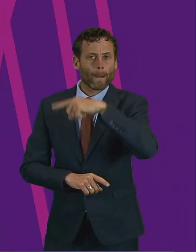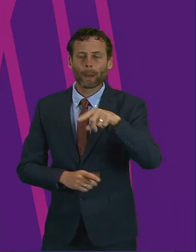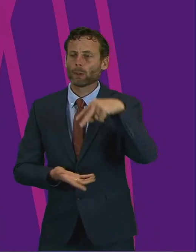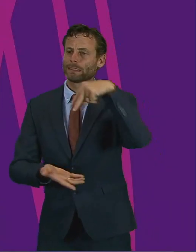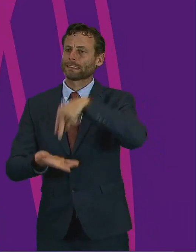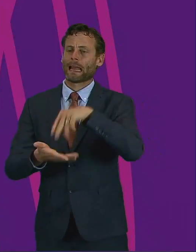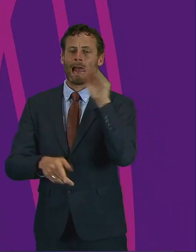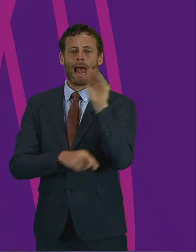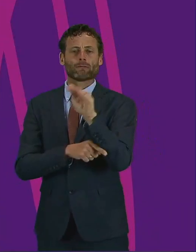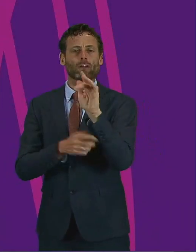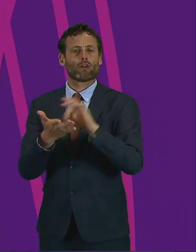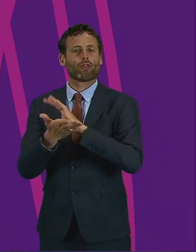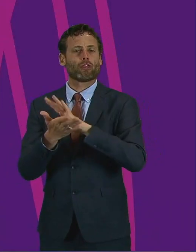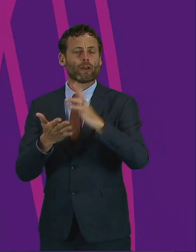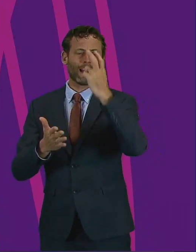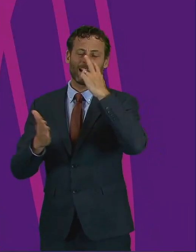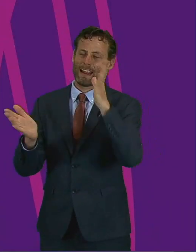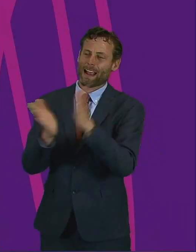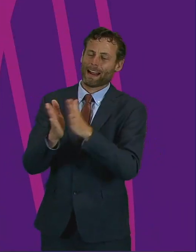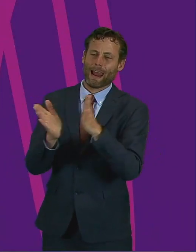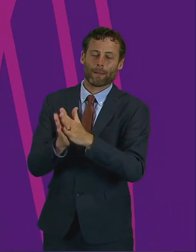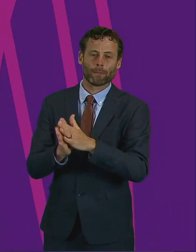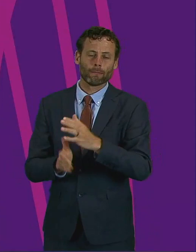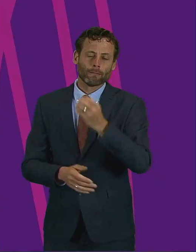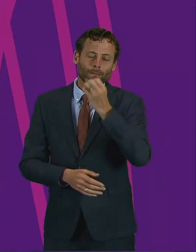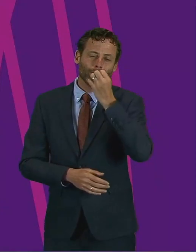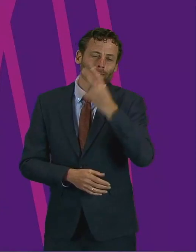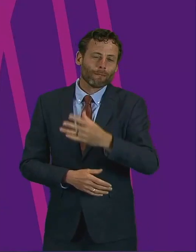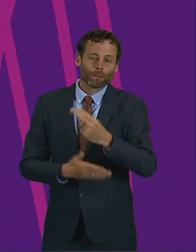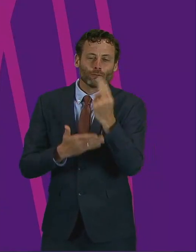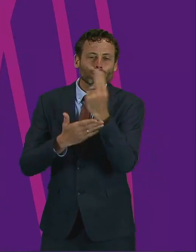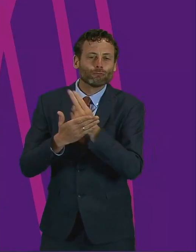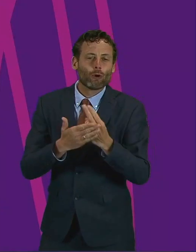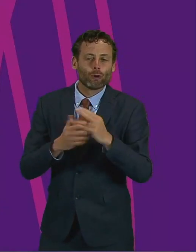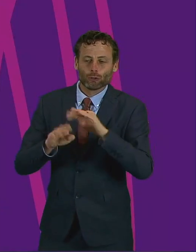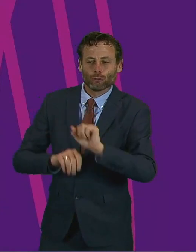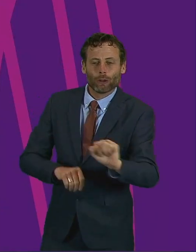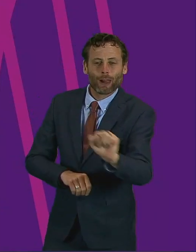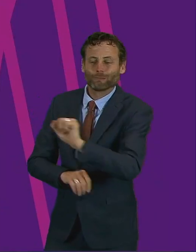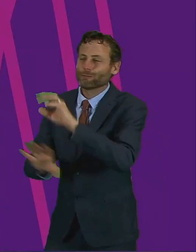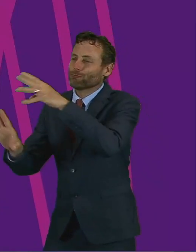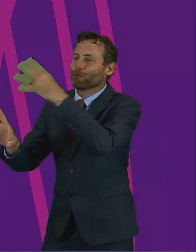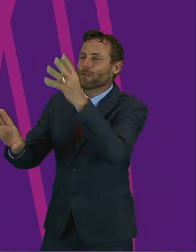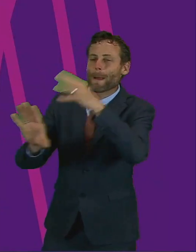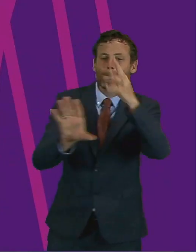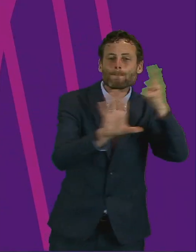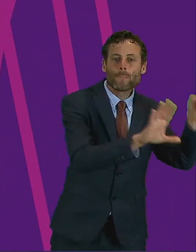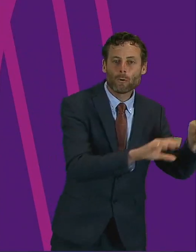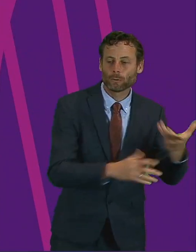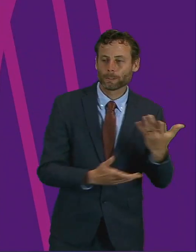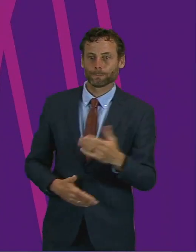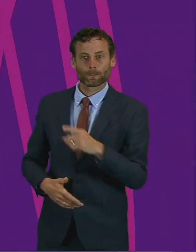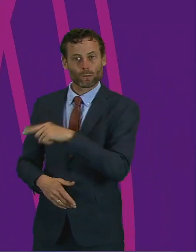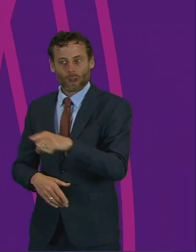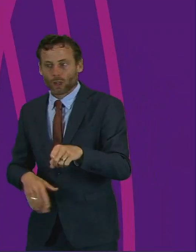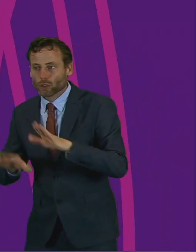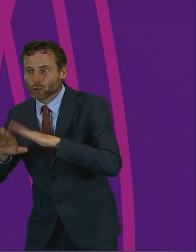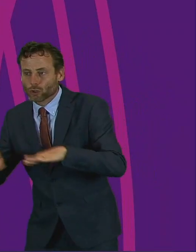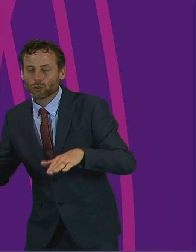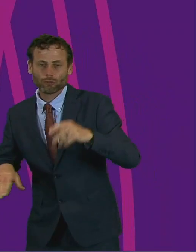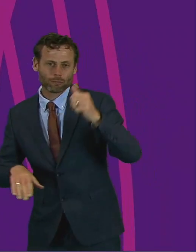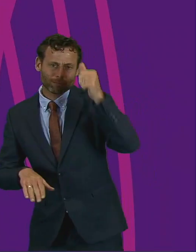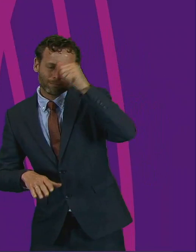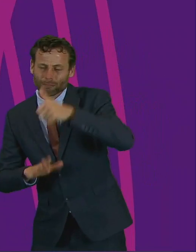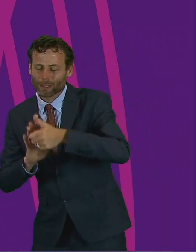sweet artwork of rainbows by the children, the homeschooling parents, the ingenuity of our teachers, and it goes on and